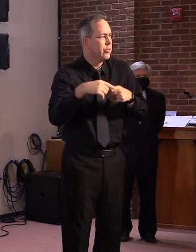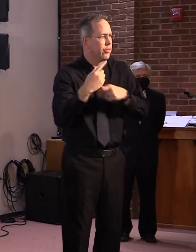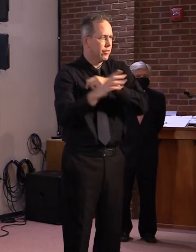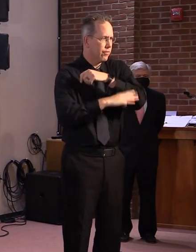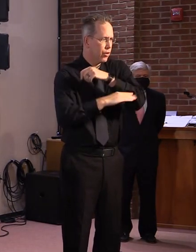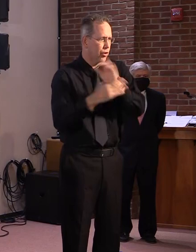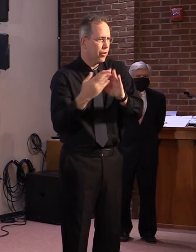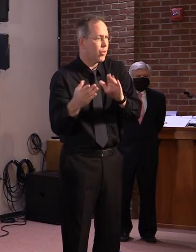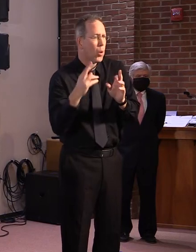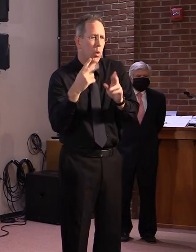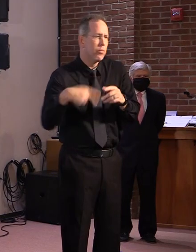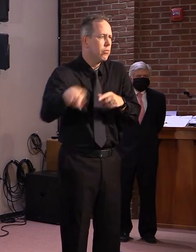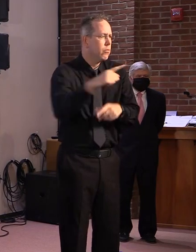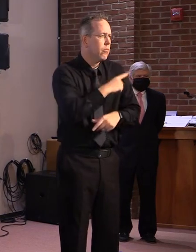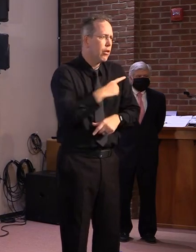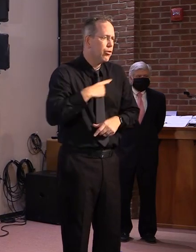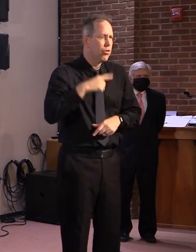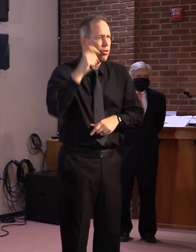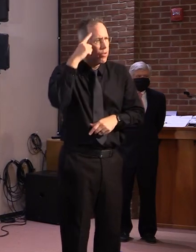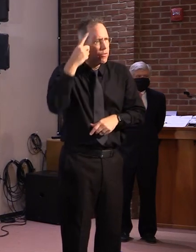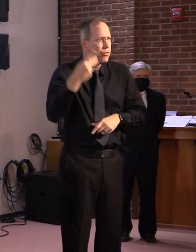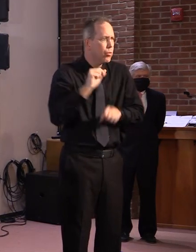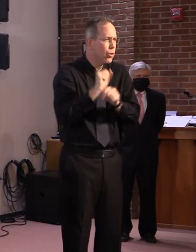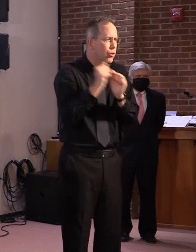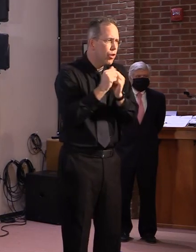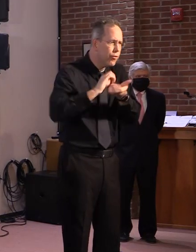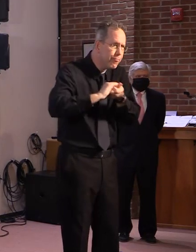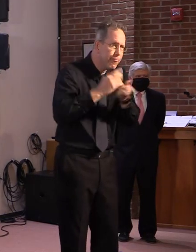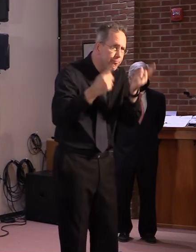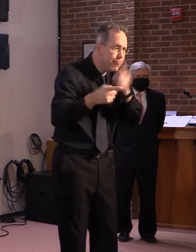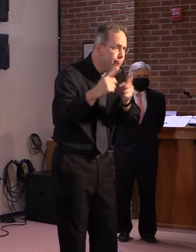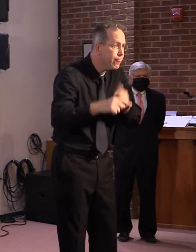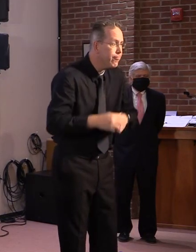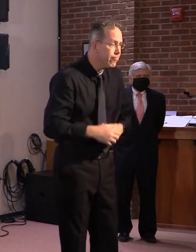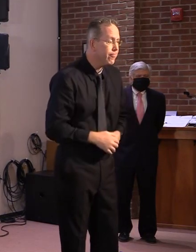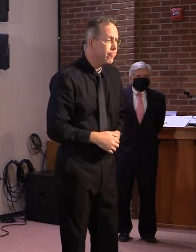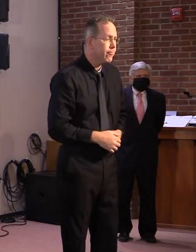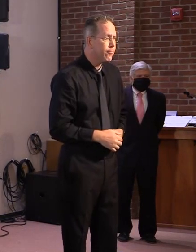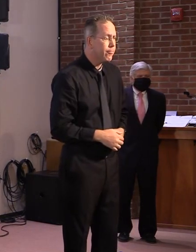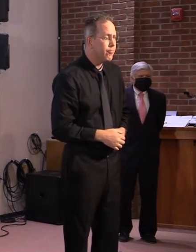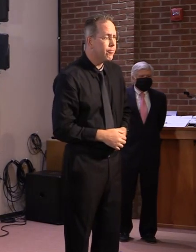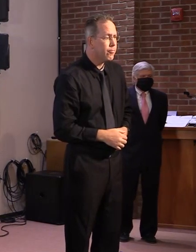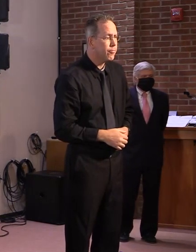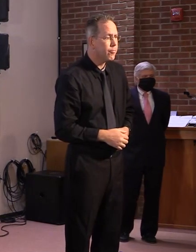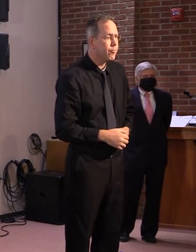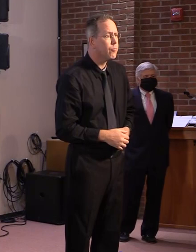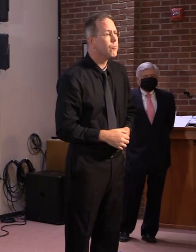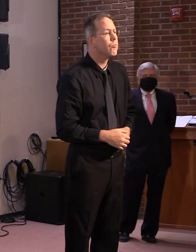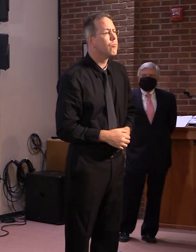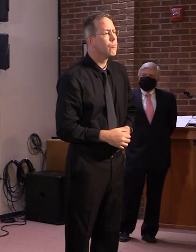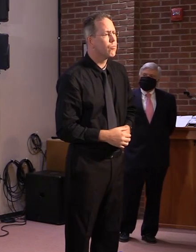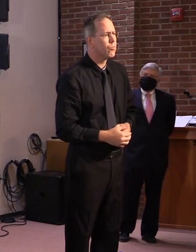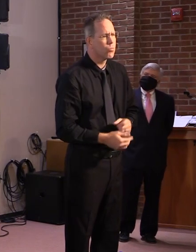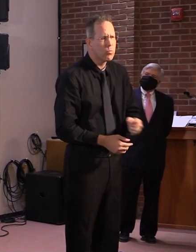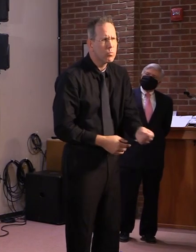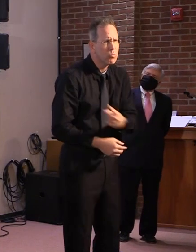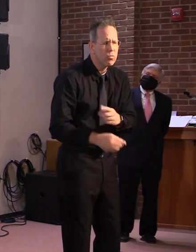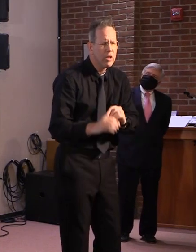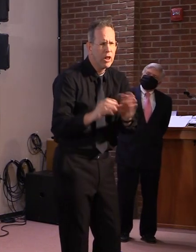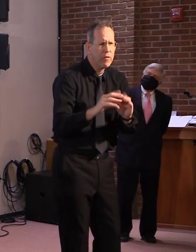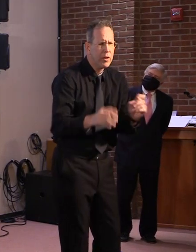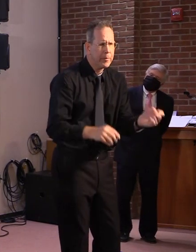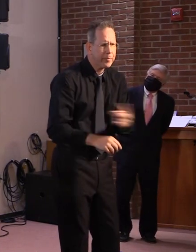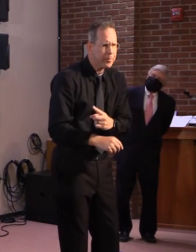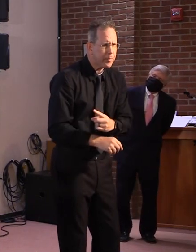But I guess the question is, they could be focused, it appears from the readers, that they could be focused on COVID-19. They seem to be